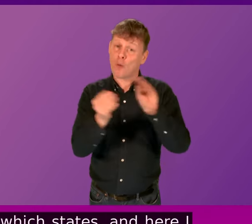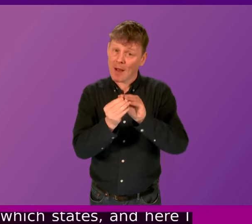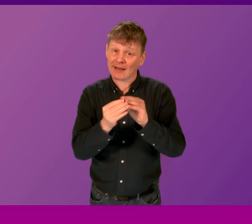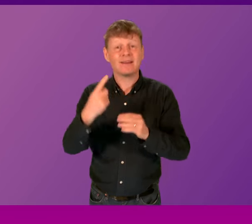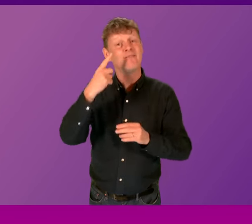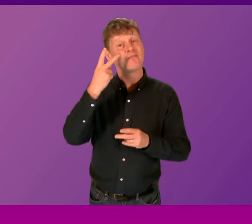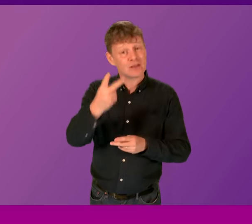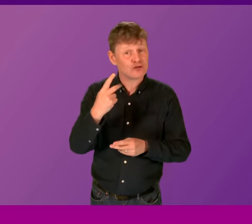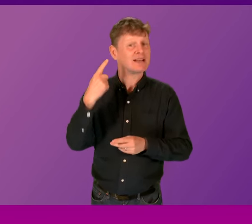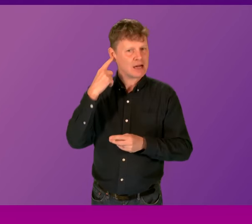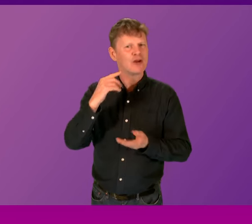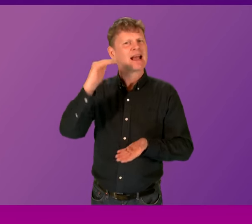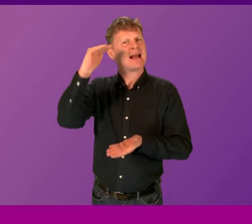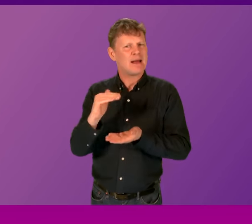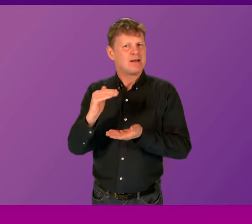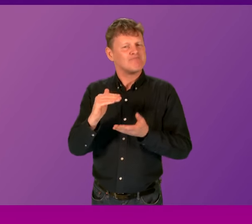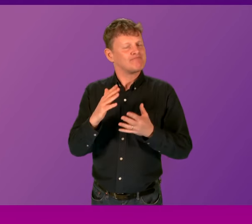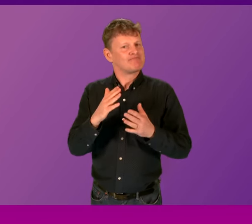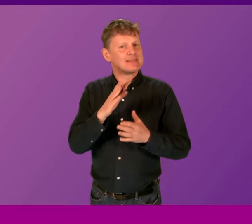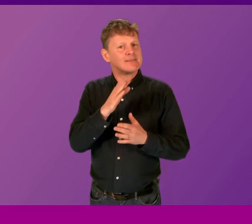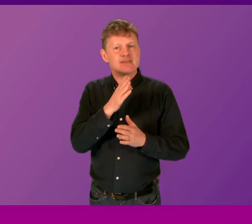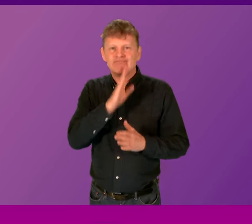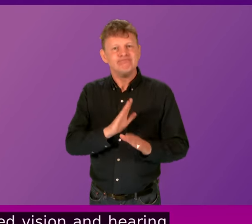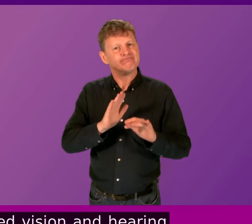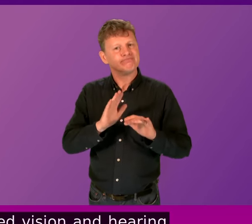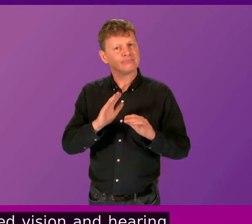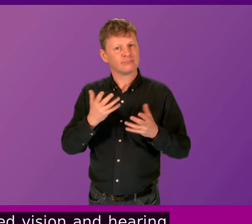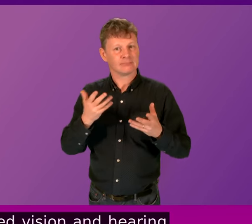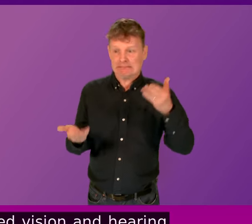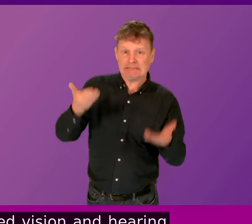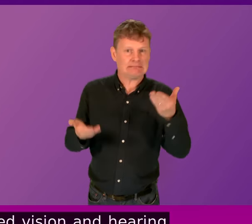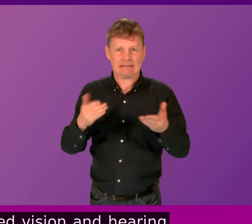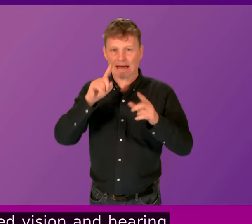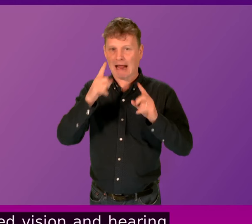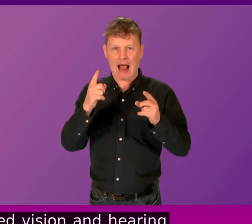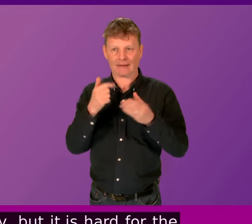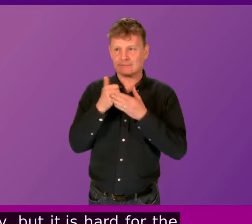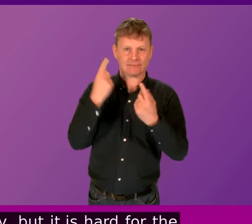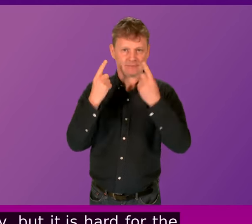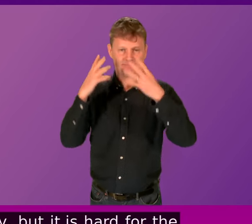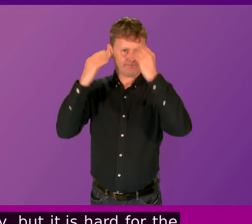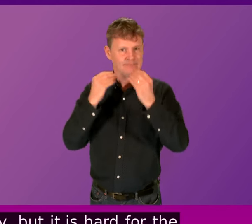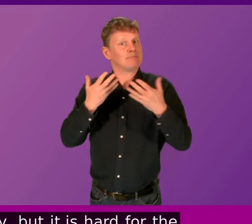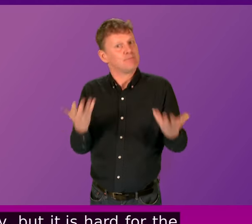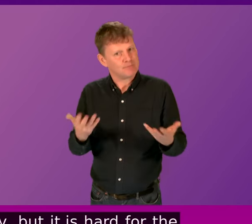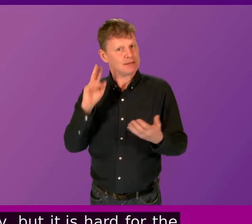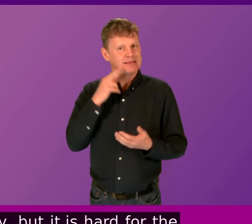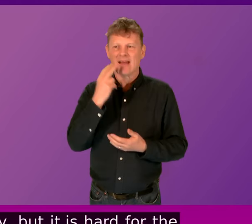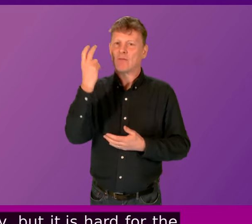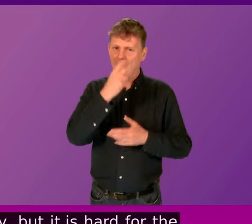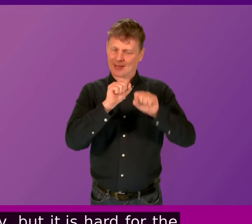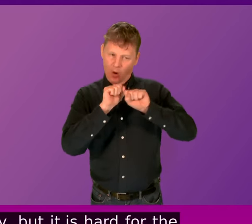hearing impairment of such severity that it's hard for the impaired senses to compensate for each other. Thus, deafblindness is a